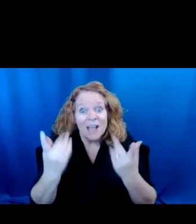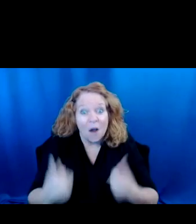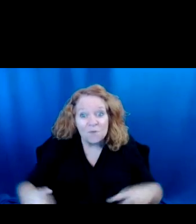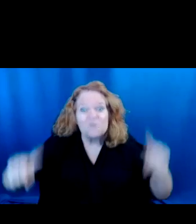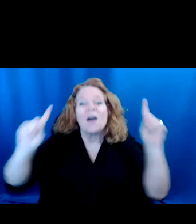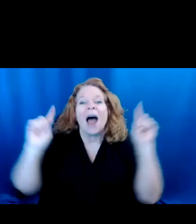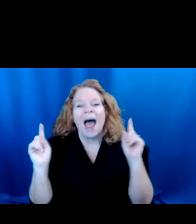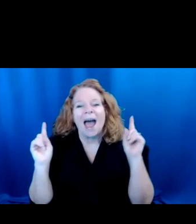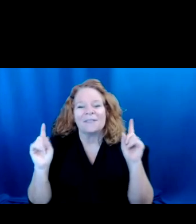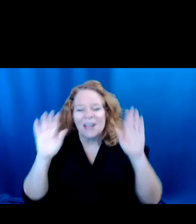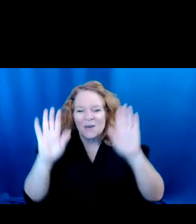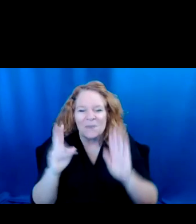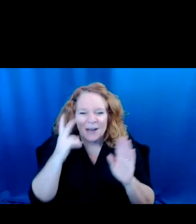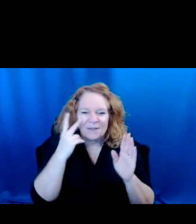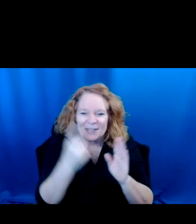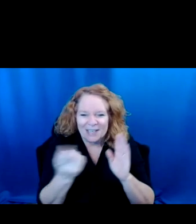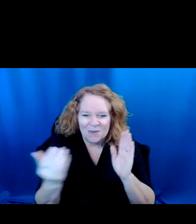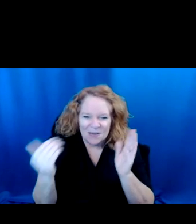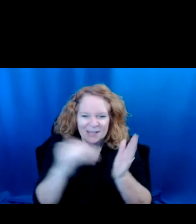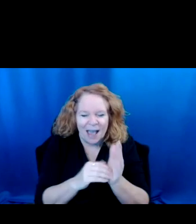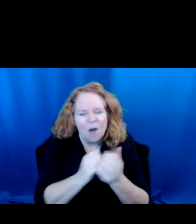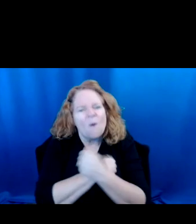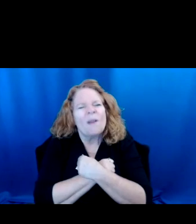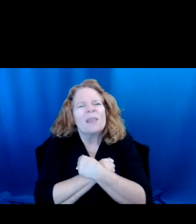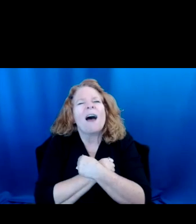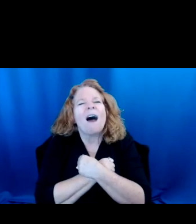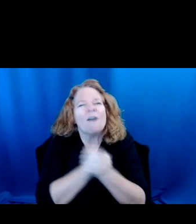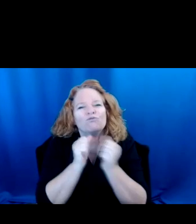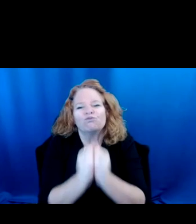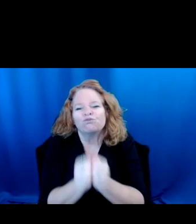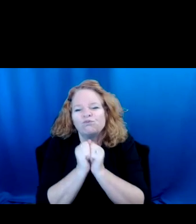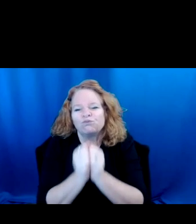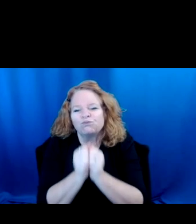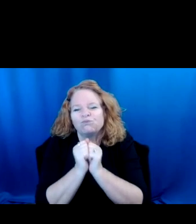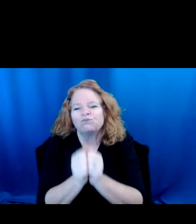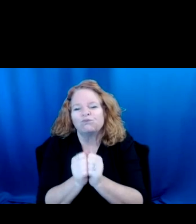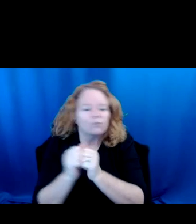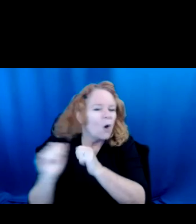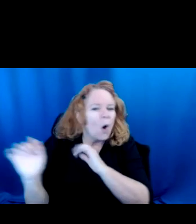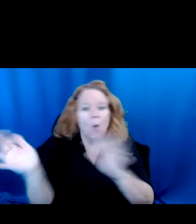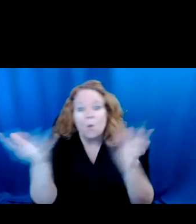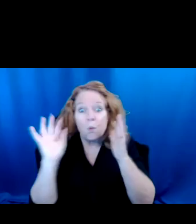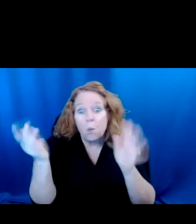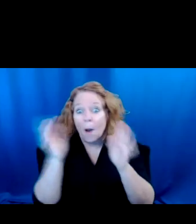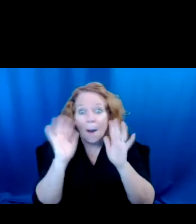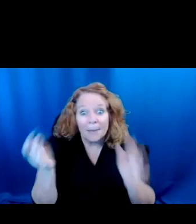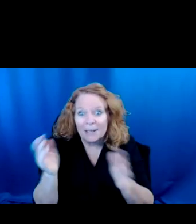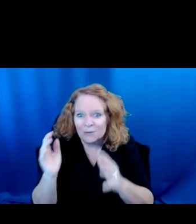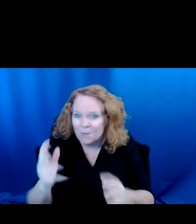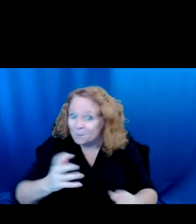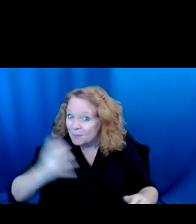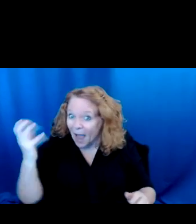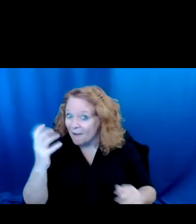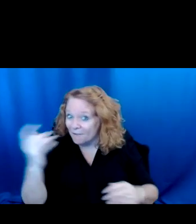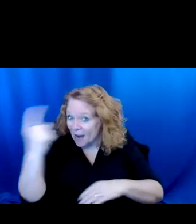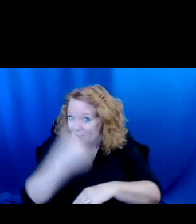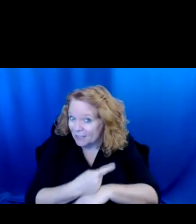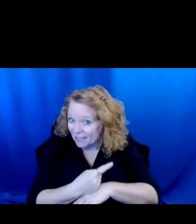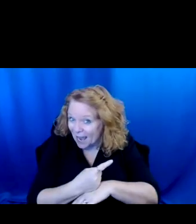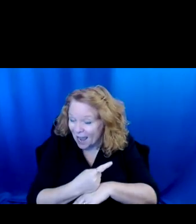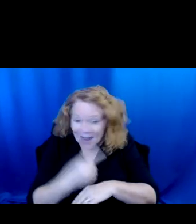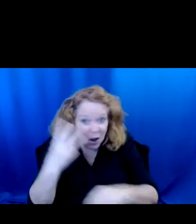see you, and we love being with you, boys and girls. Whoopity-doo, it's our favourite day of the week.